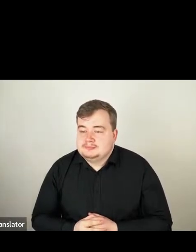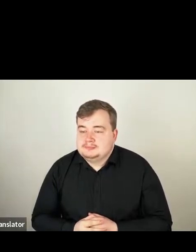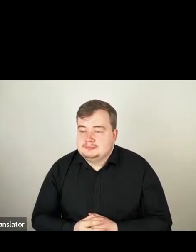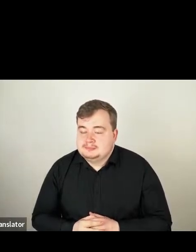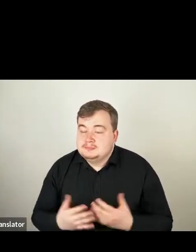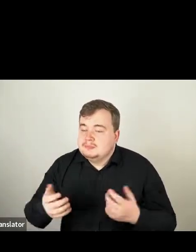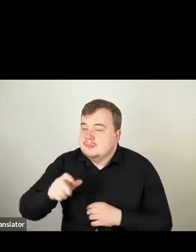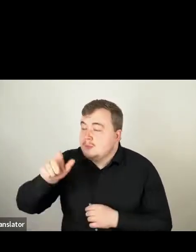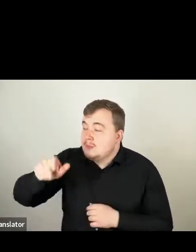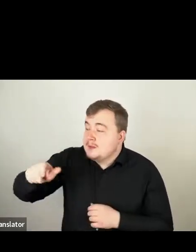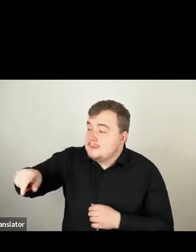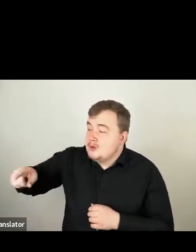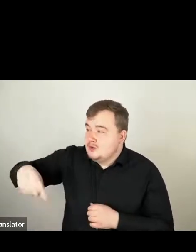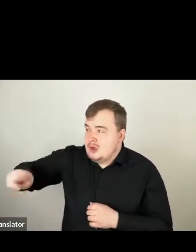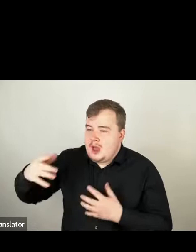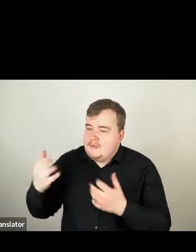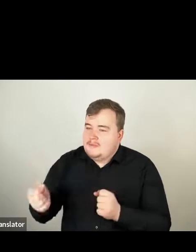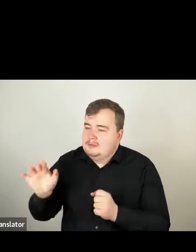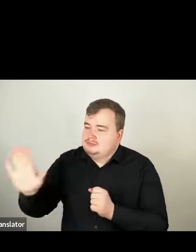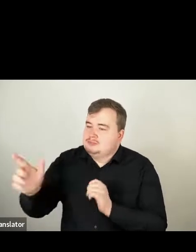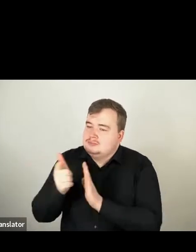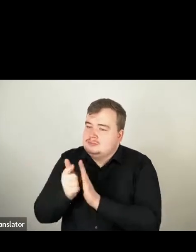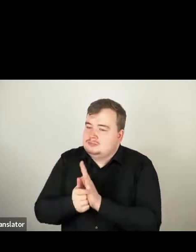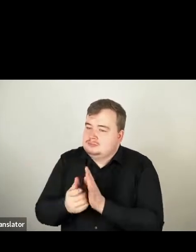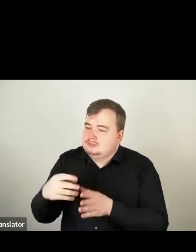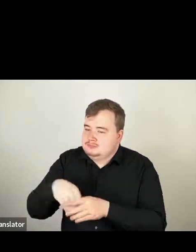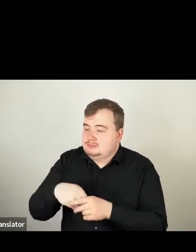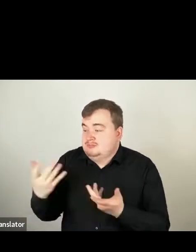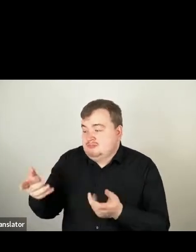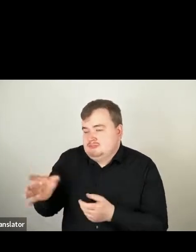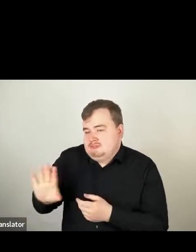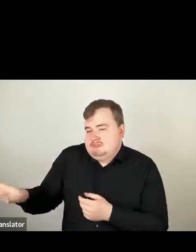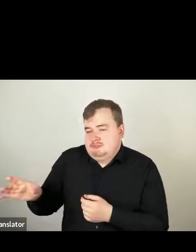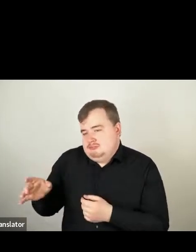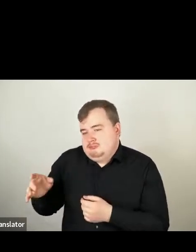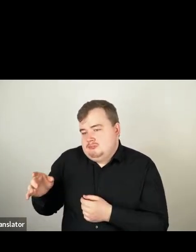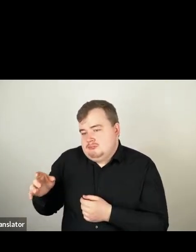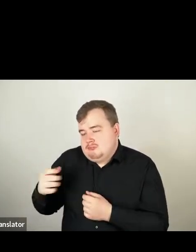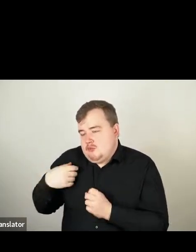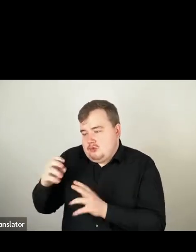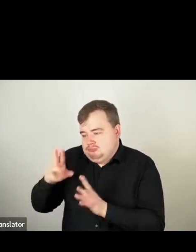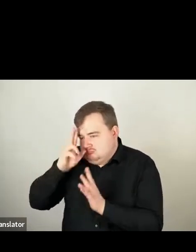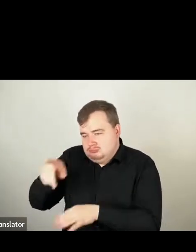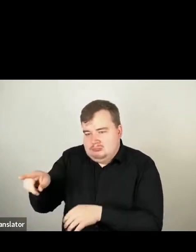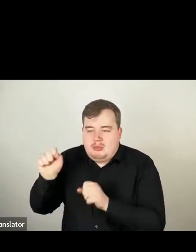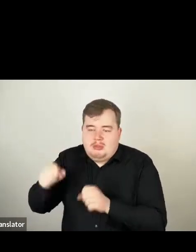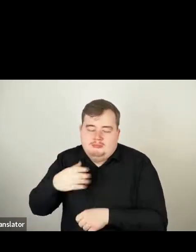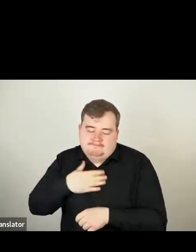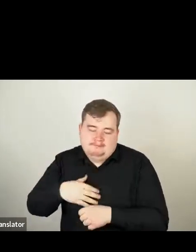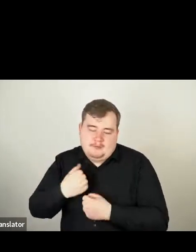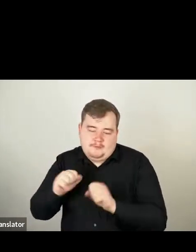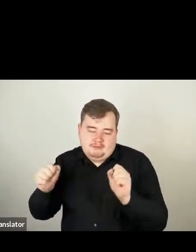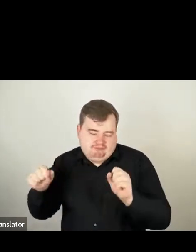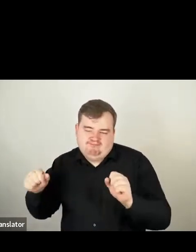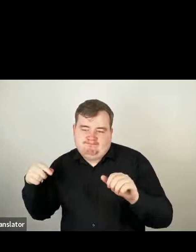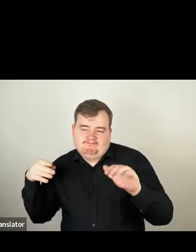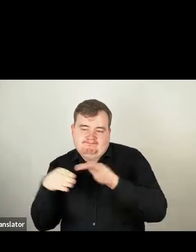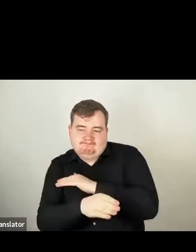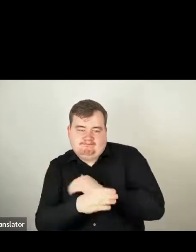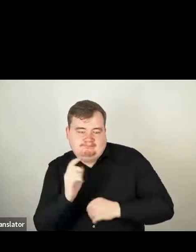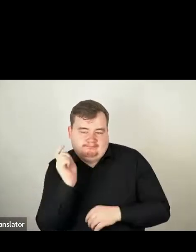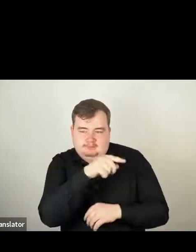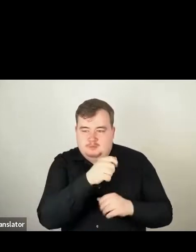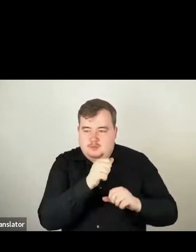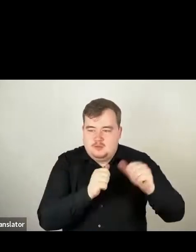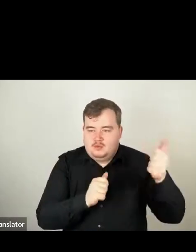law as the military attack was progressing, but we also spoke on the impact of the armed conflict on